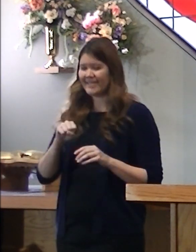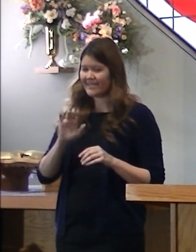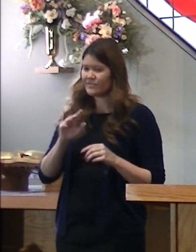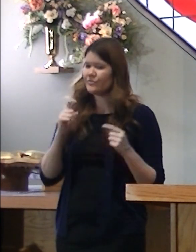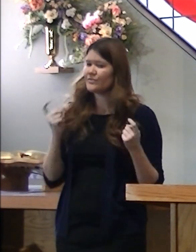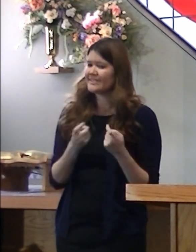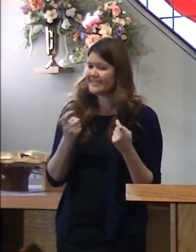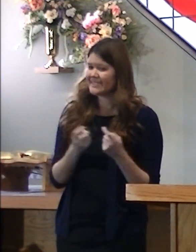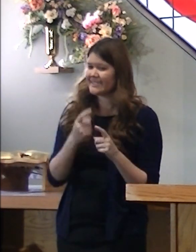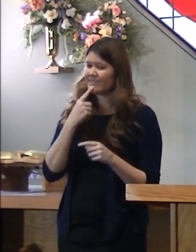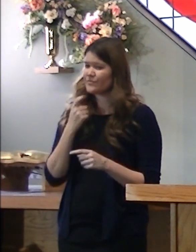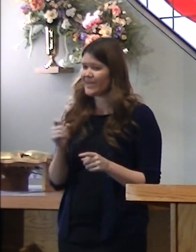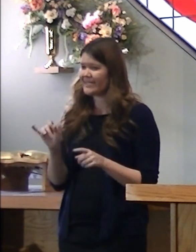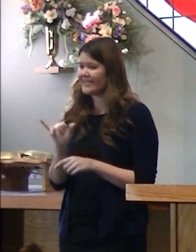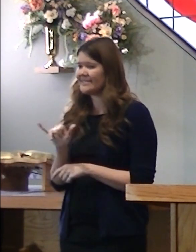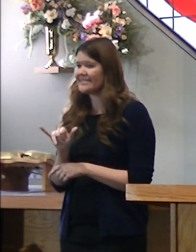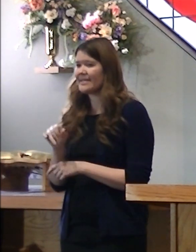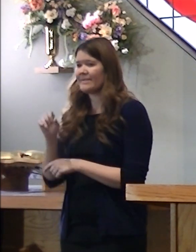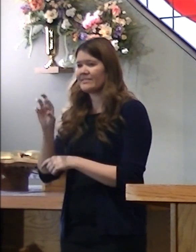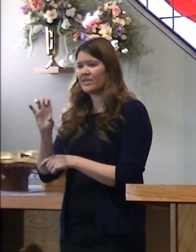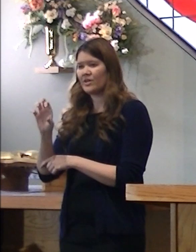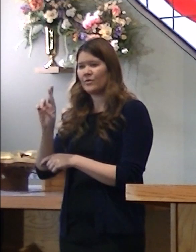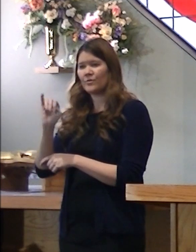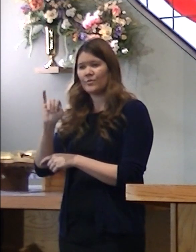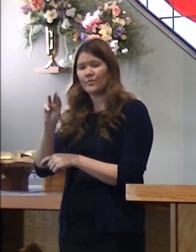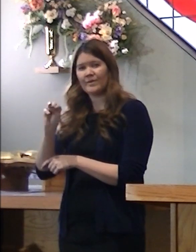crimson, they shall be like wool."